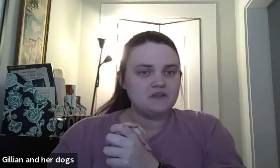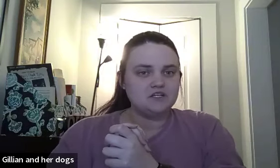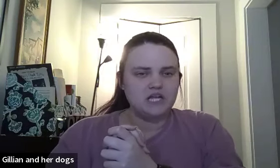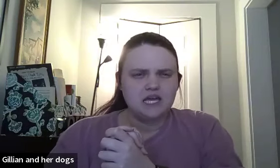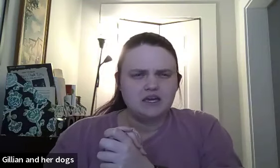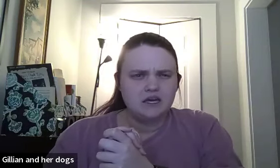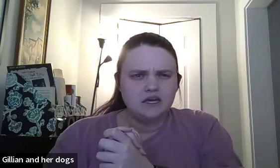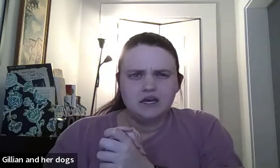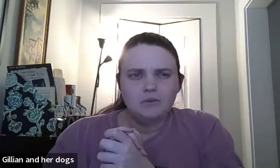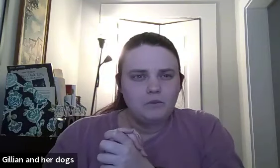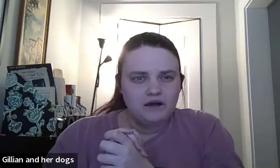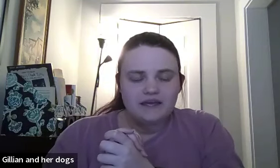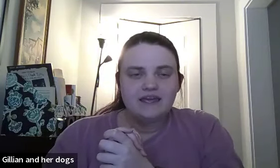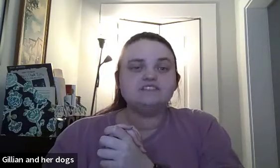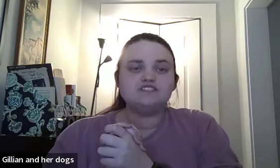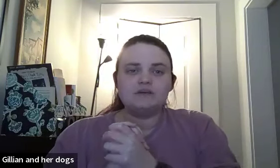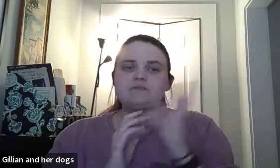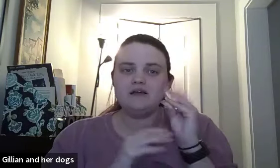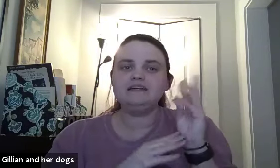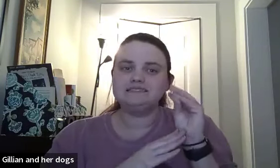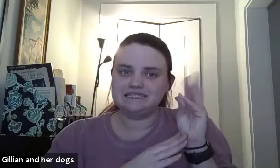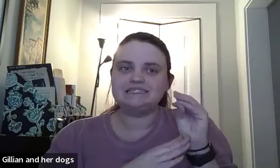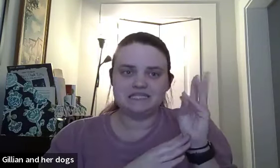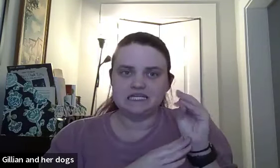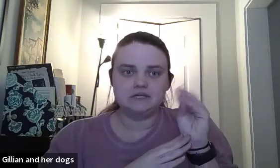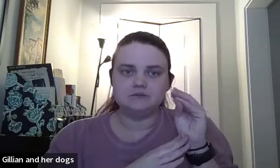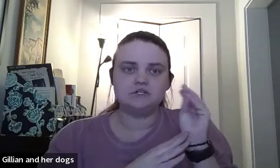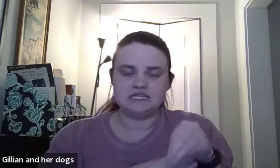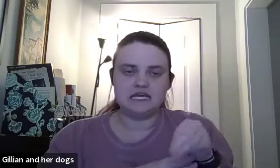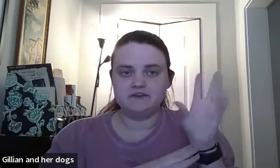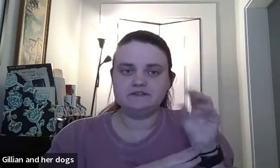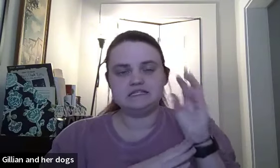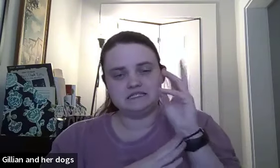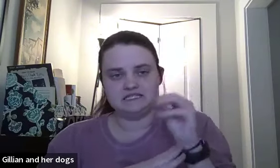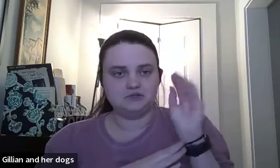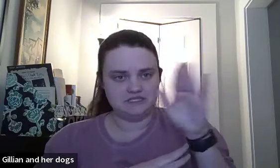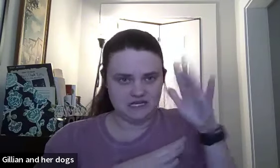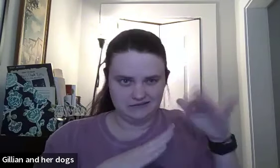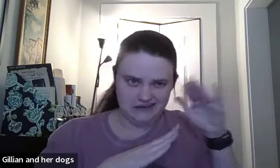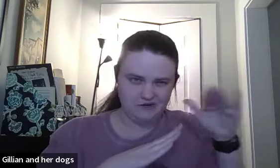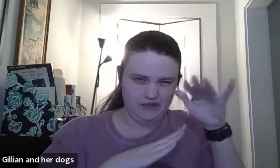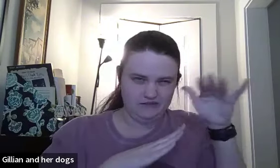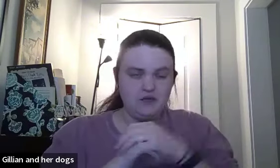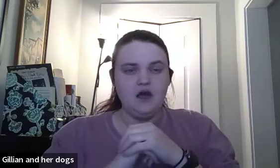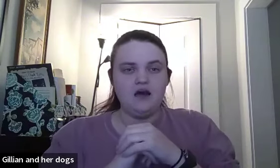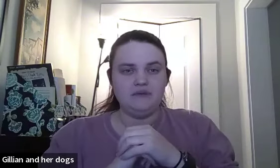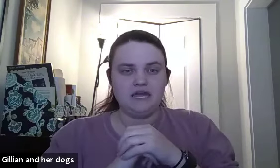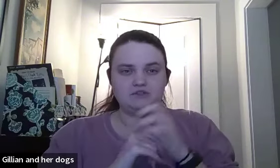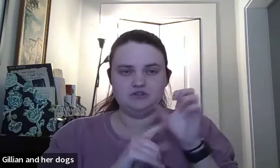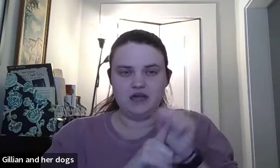some that you're like, what? And so it's about like 60%, 50 to 60% kind of wave of being able to